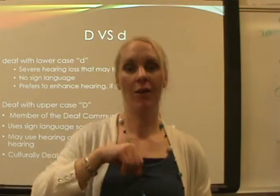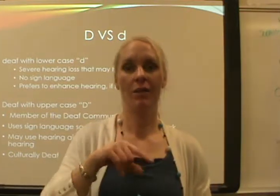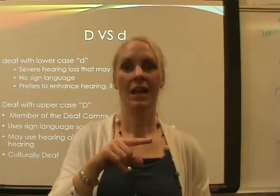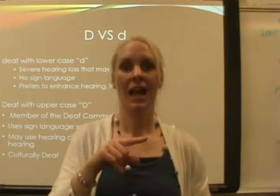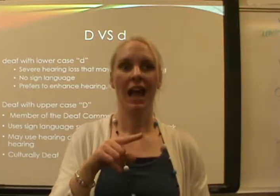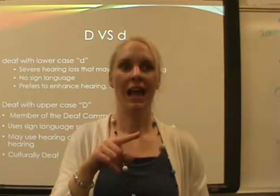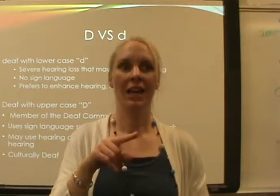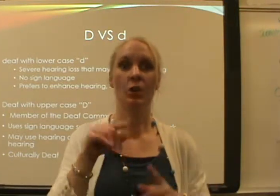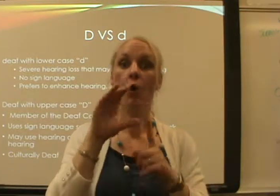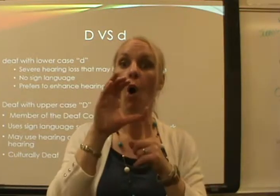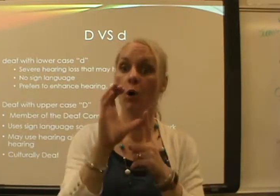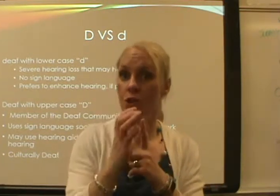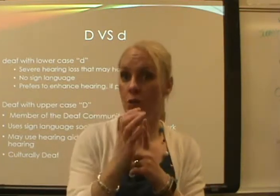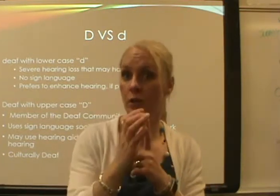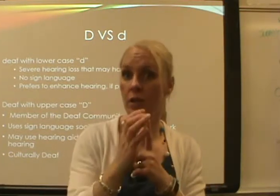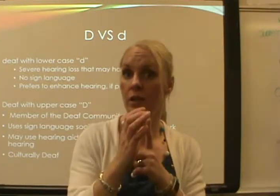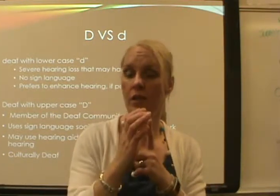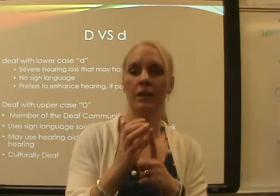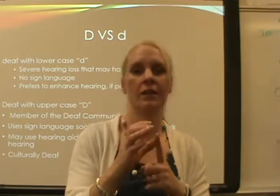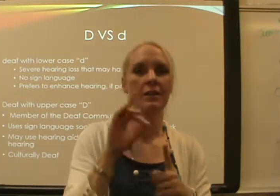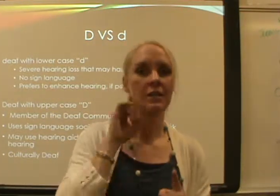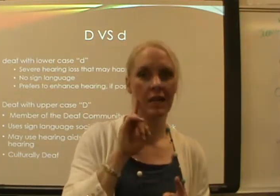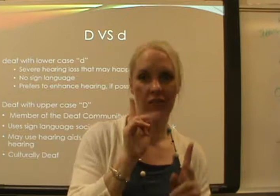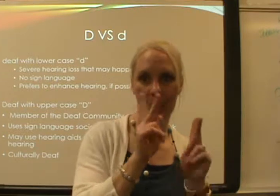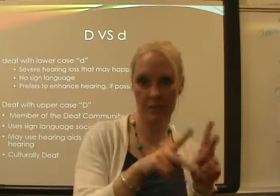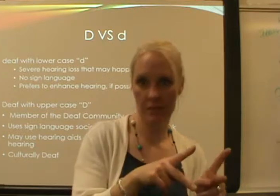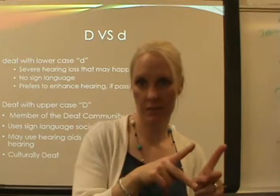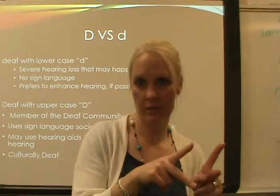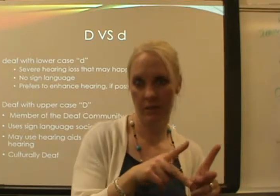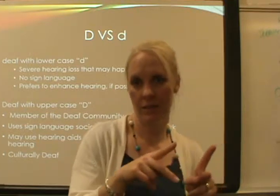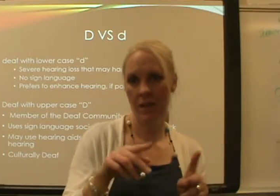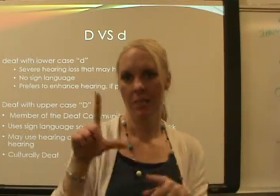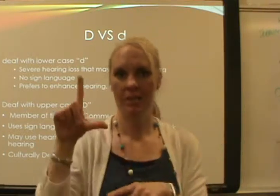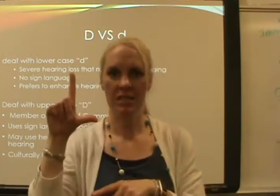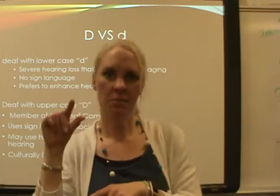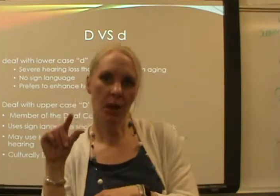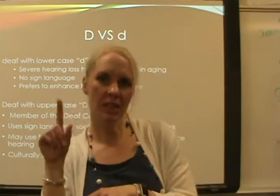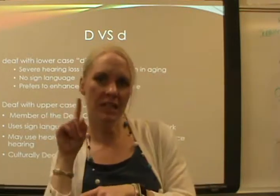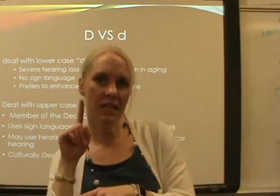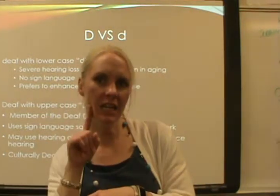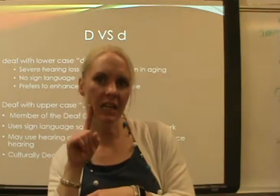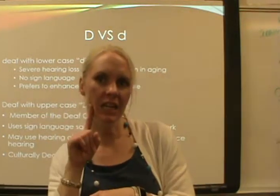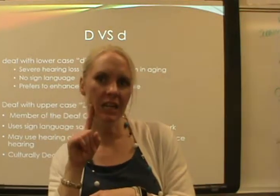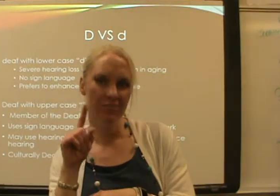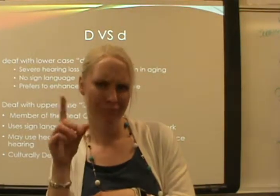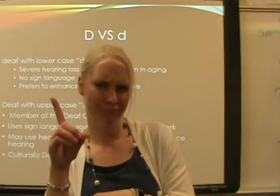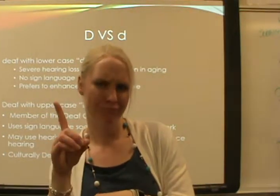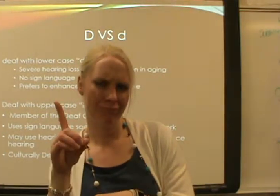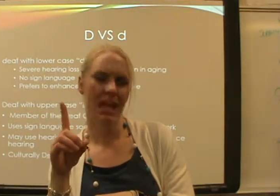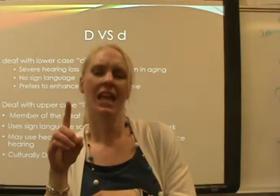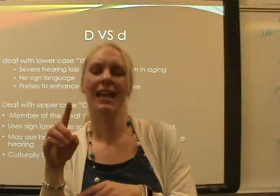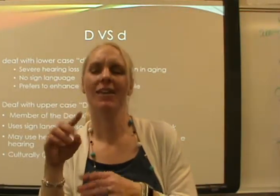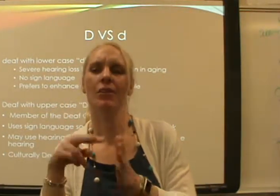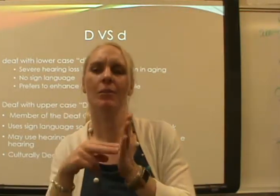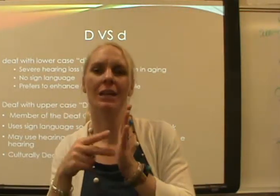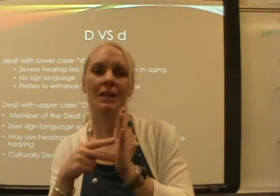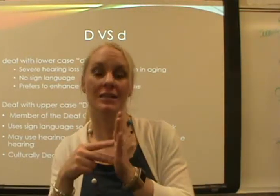proud and cultural deaf person. But small d either means